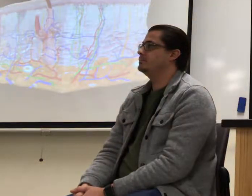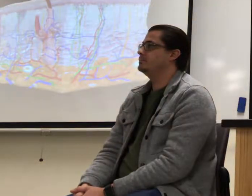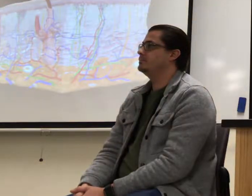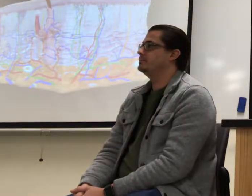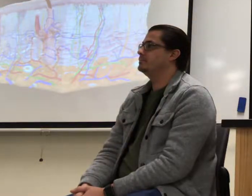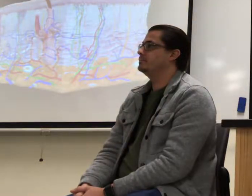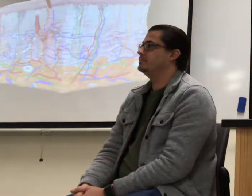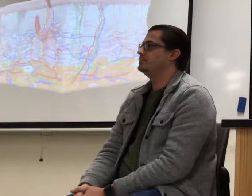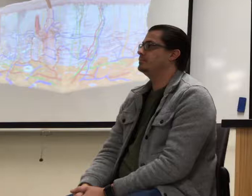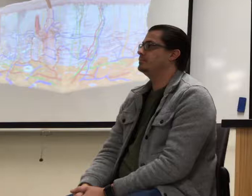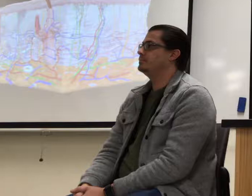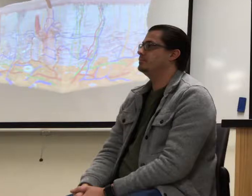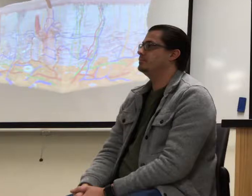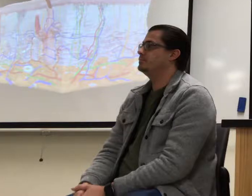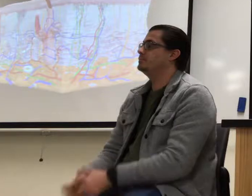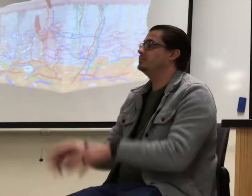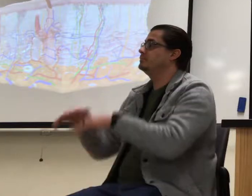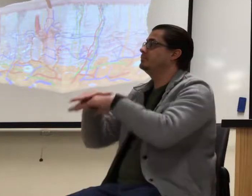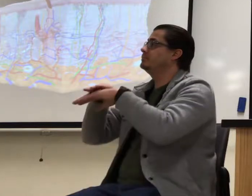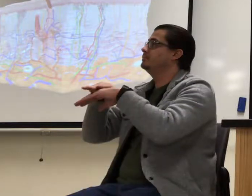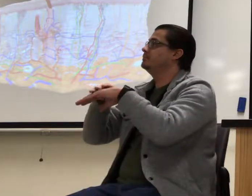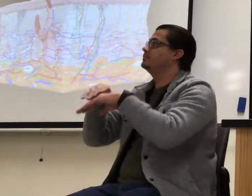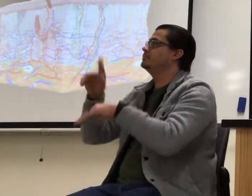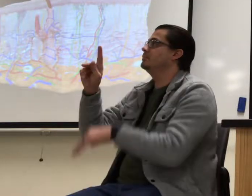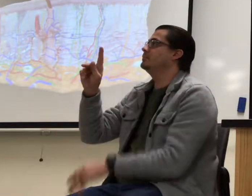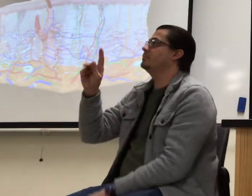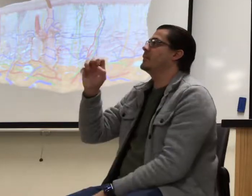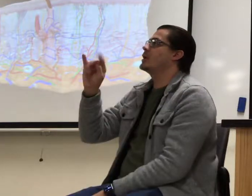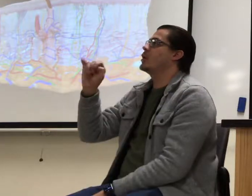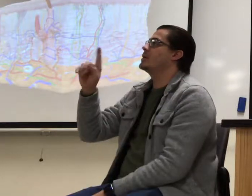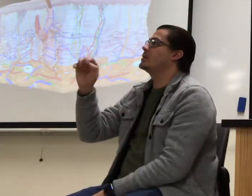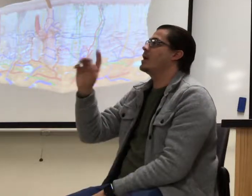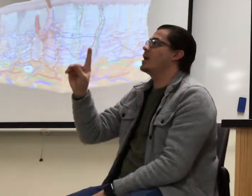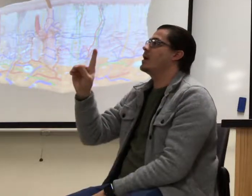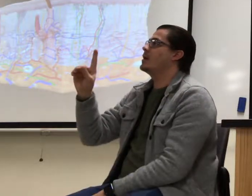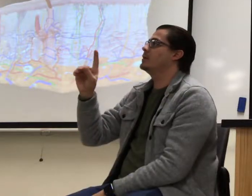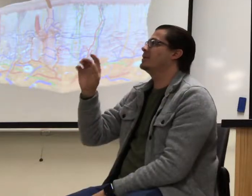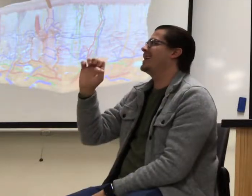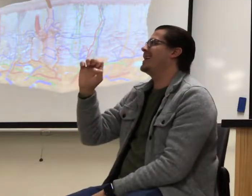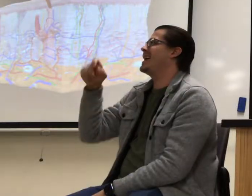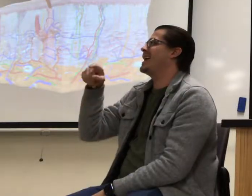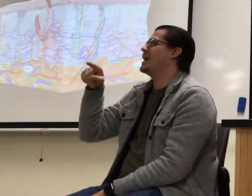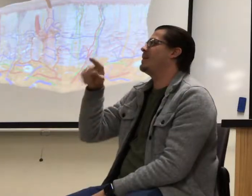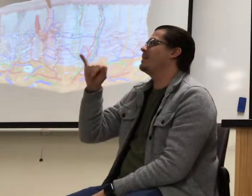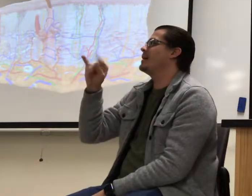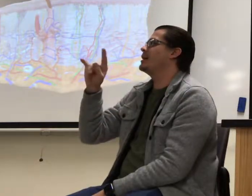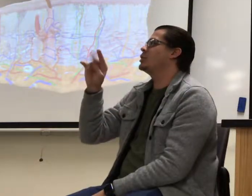But the top layer is the keratinizing stratified squamous epithelium. We just call it the epidermis.